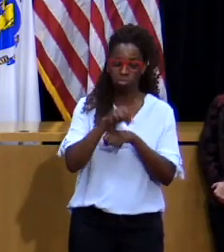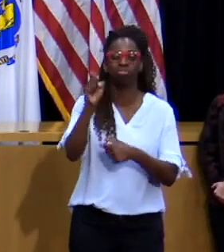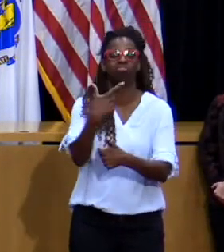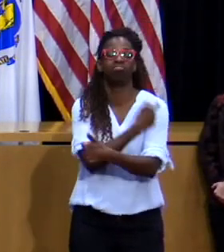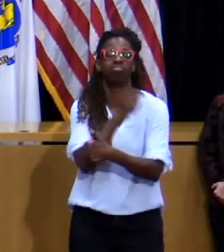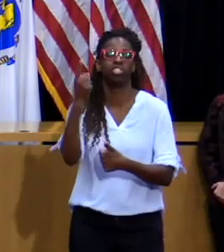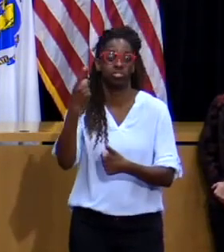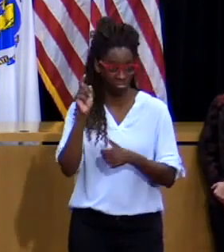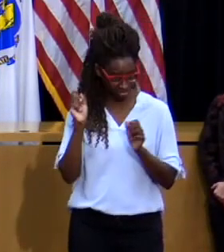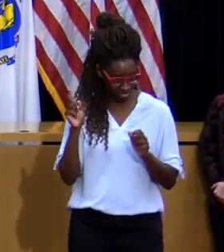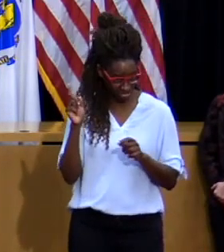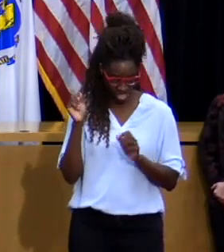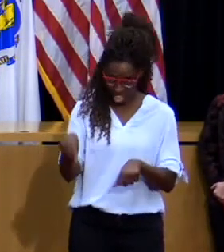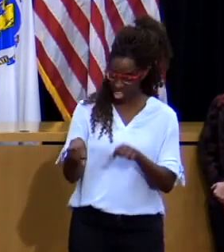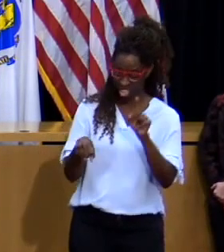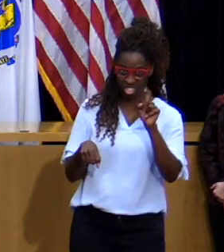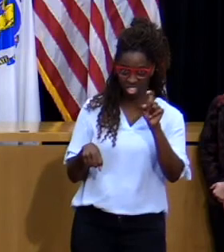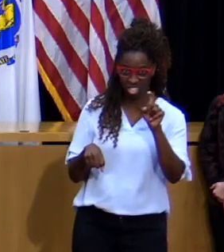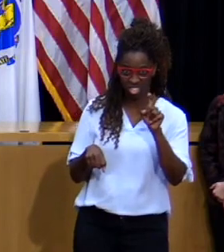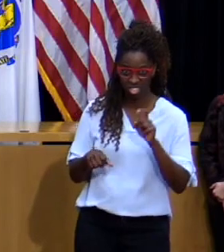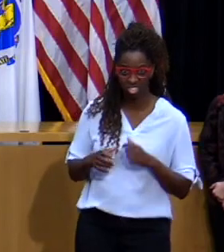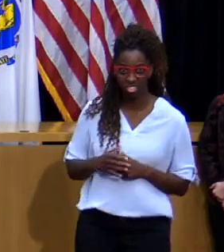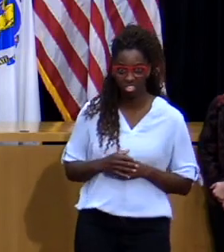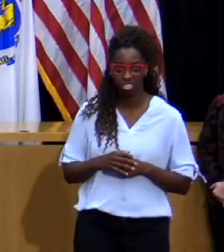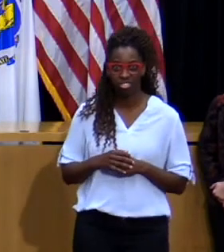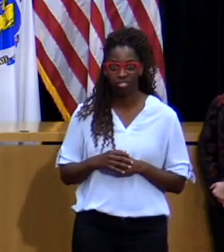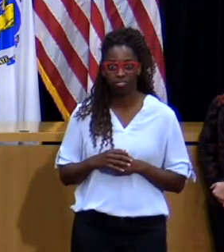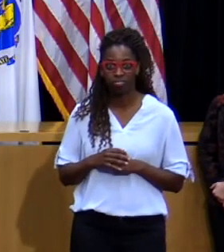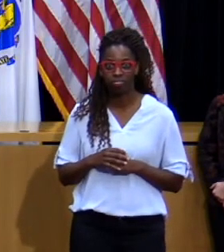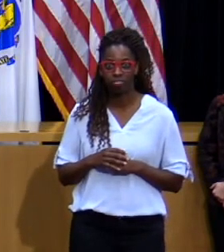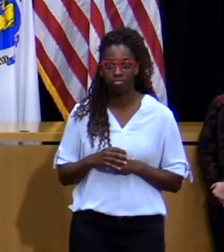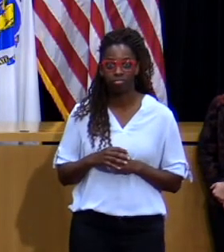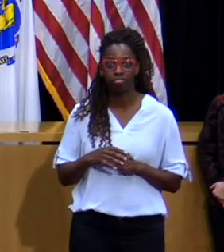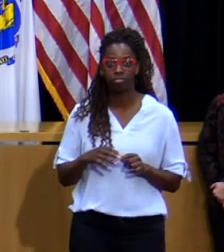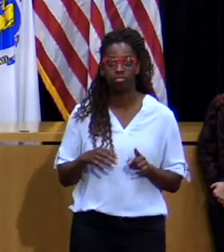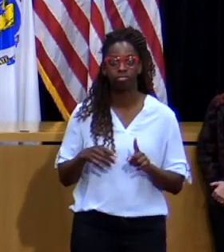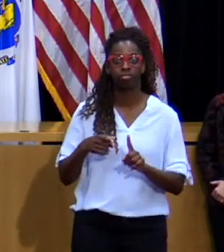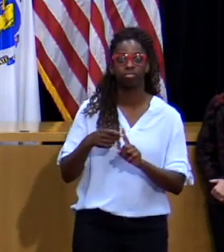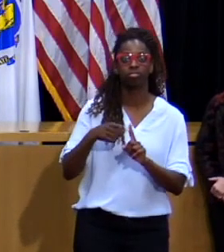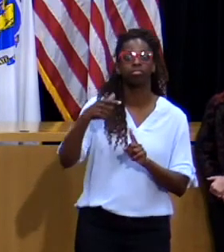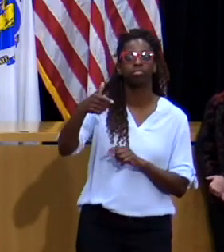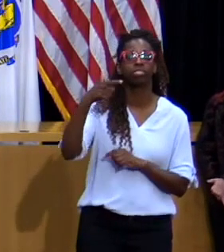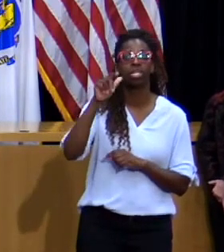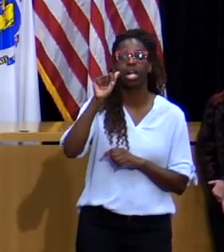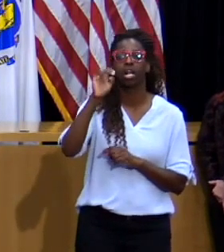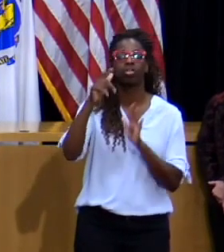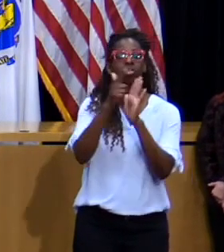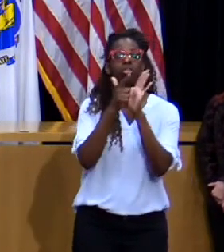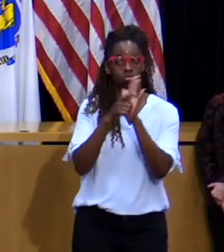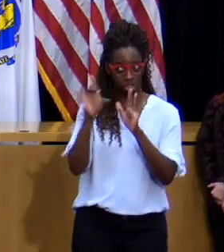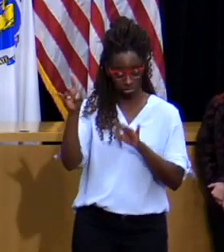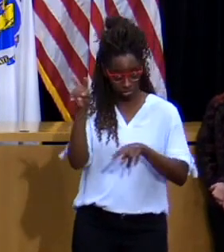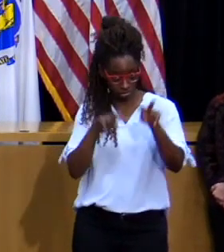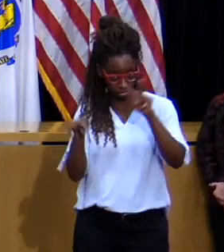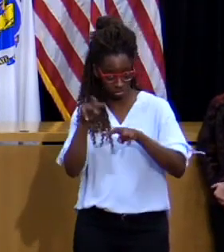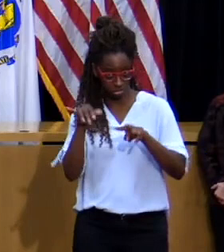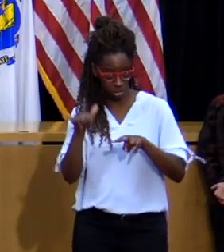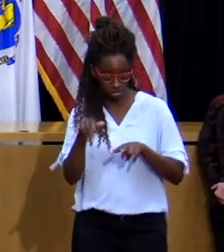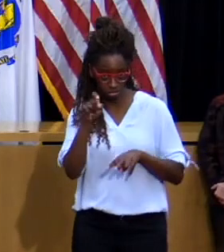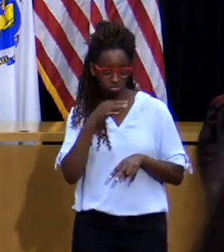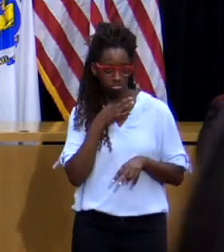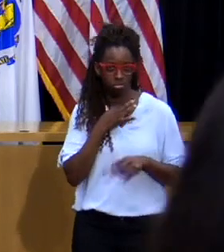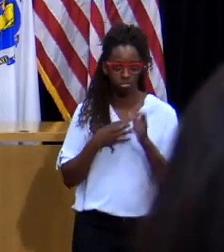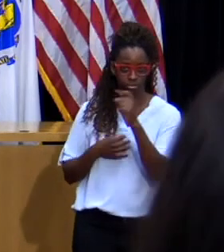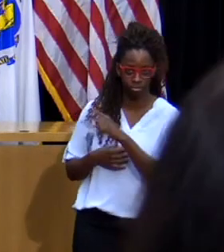looked at that at all, or whether you know whether that's proper or not. I've talked to a lot of folks in the employer community, and in fact, I did a call this